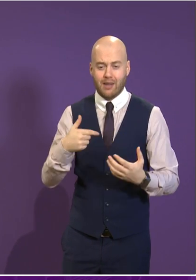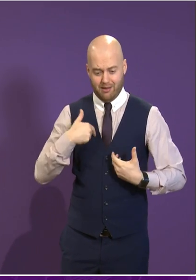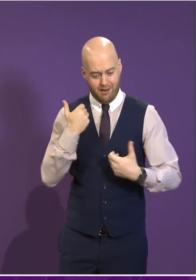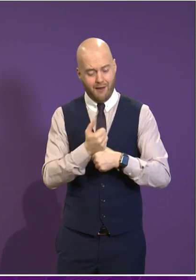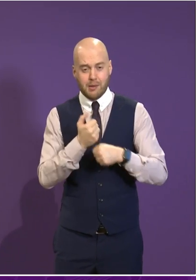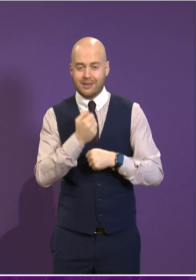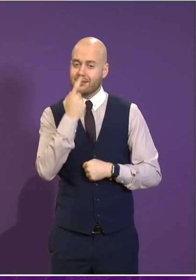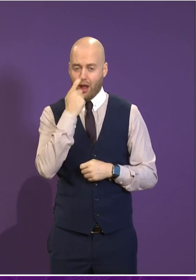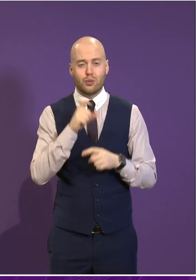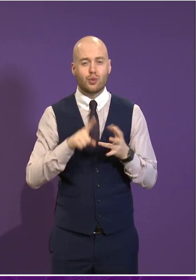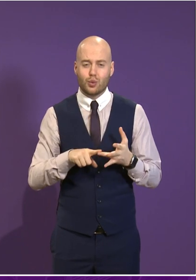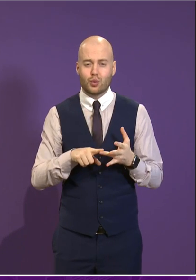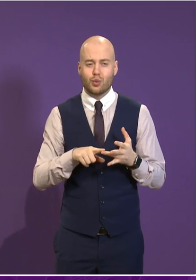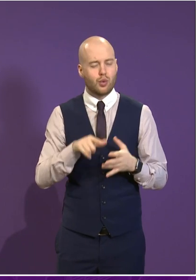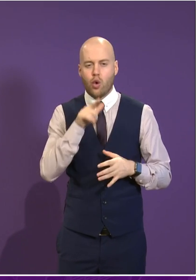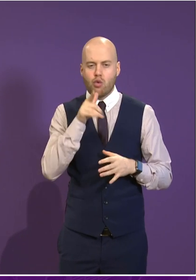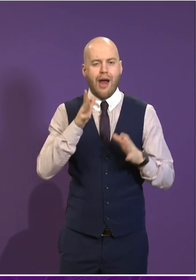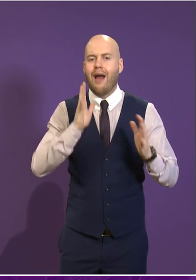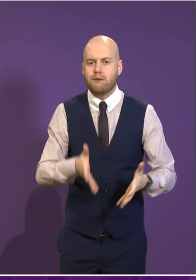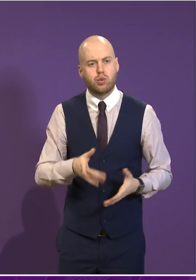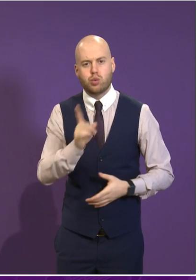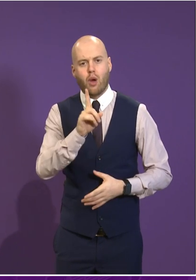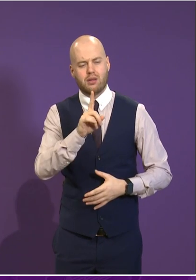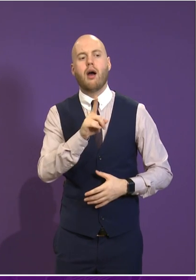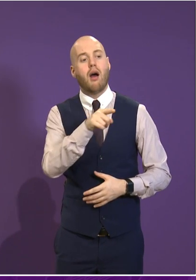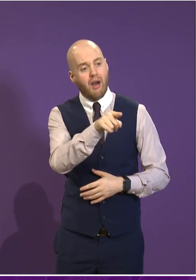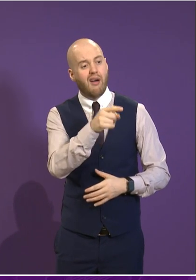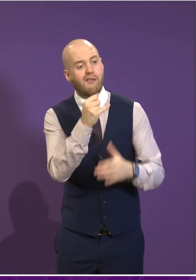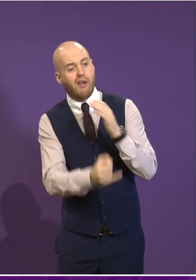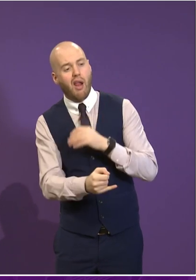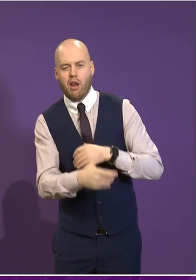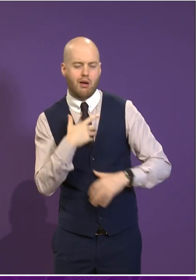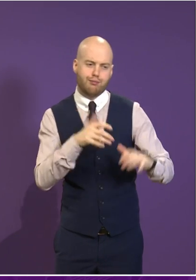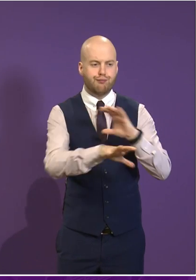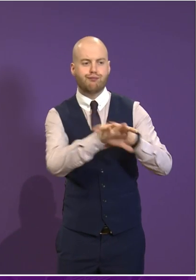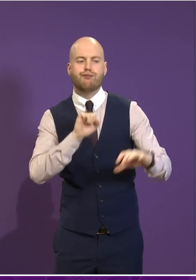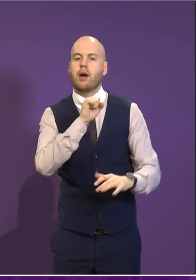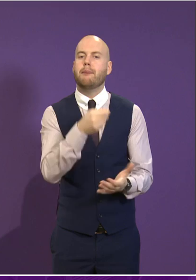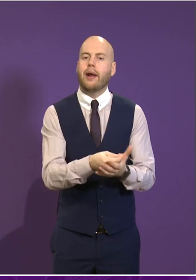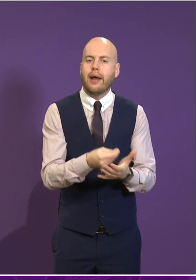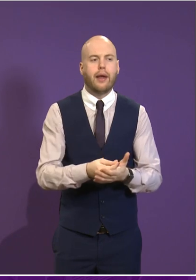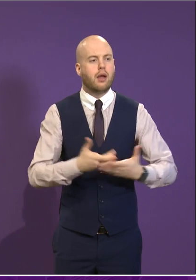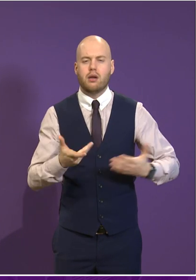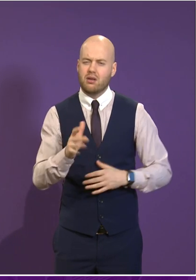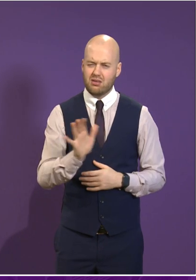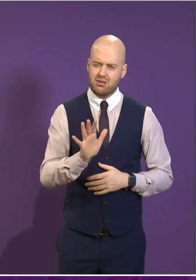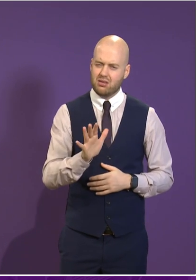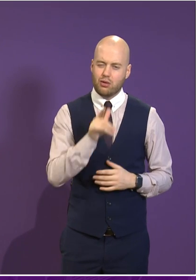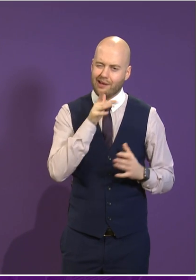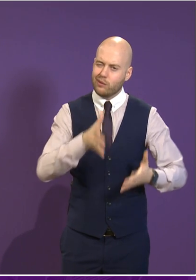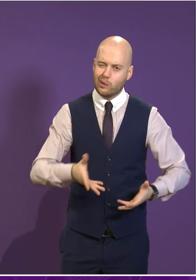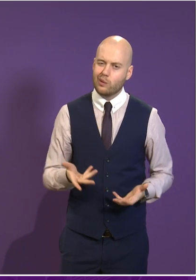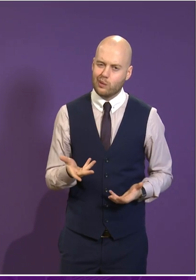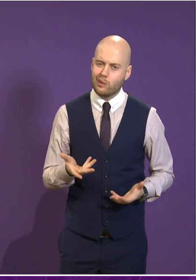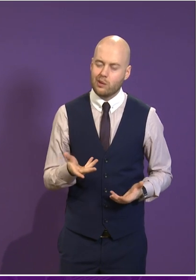not always about financial sanctions, which tends to be what springs to mind. But, I mean, if I can say to you, as